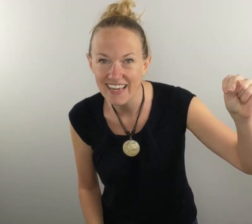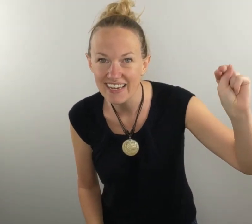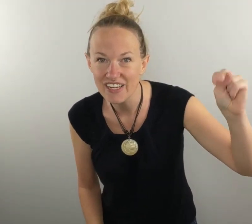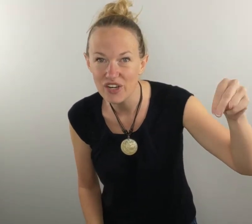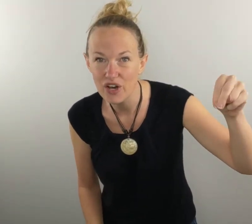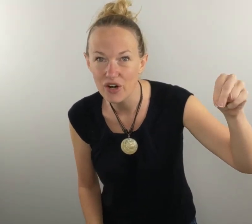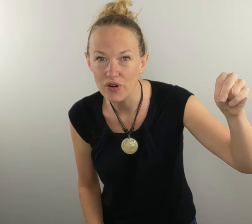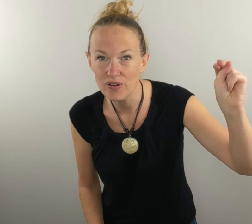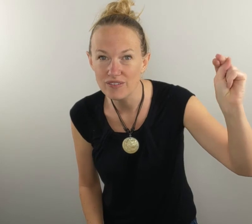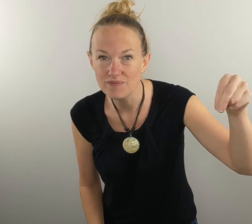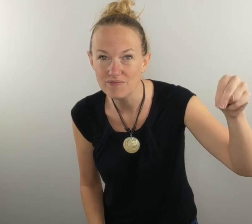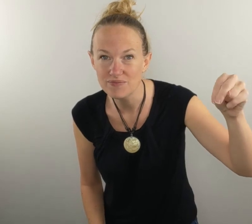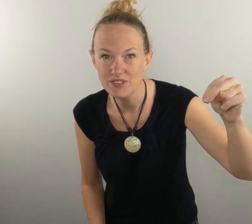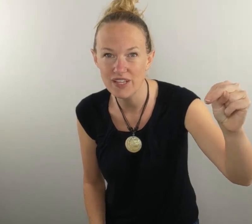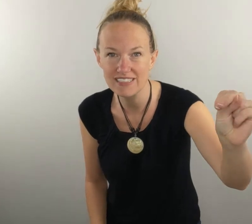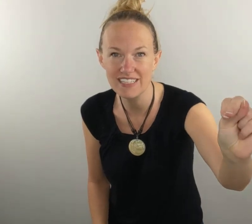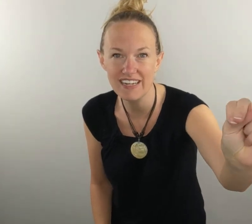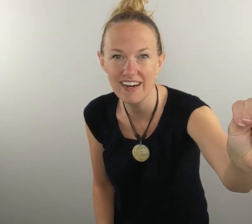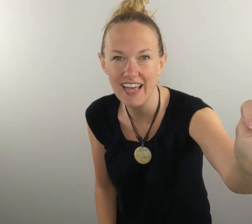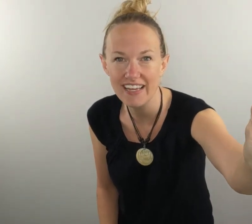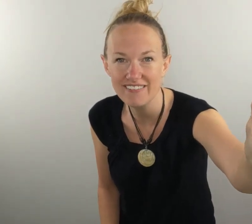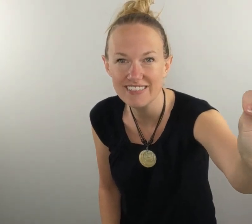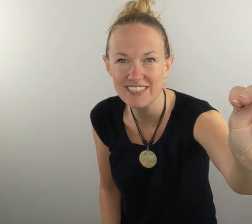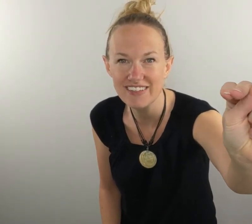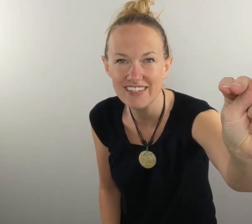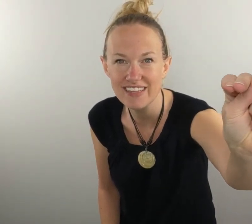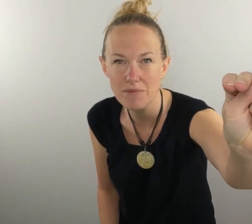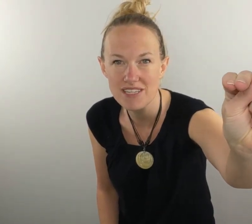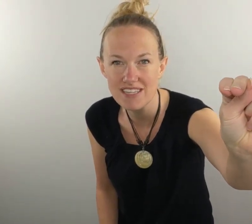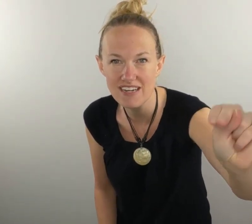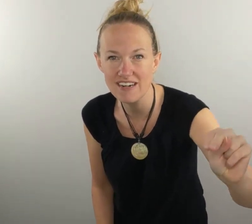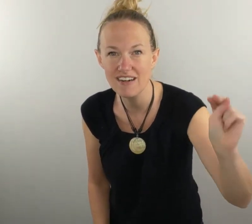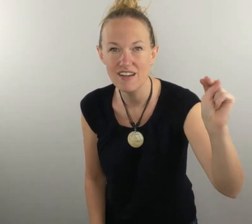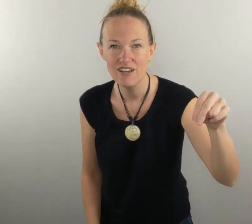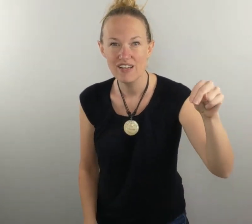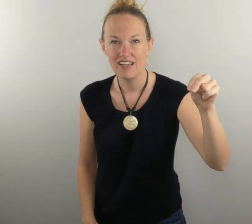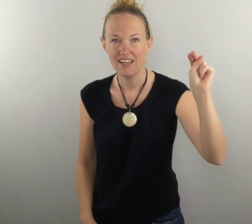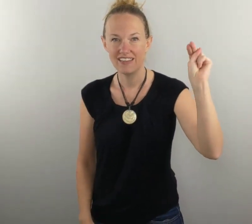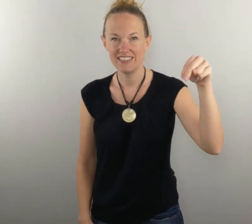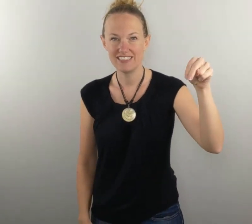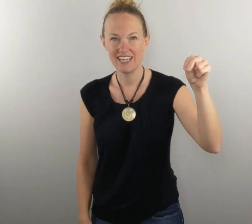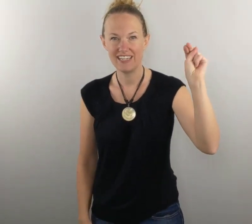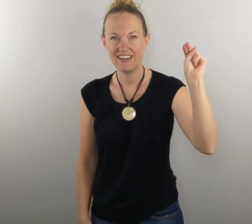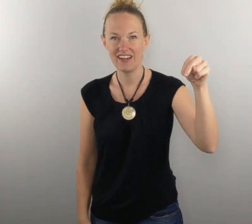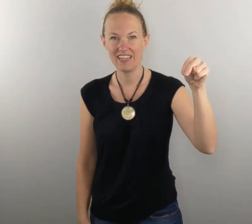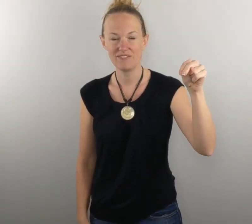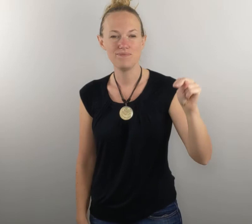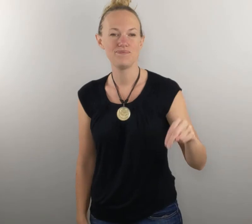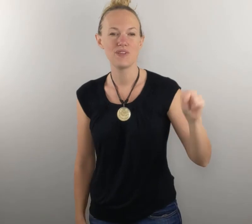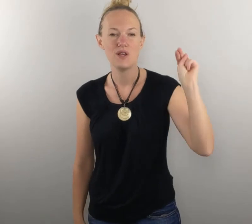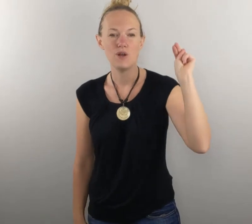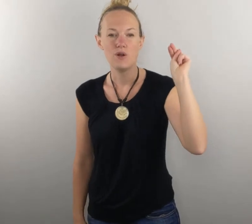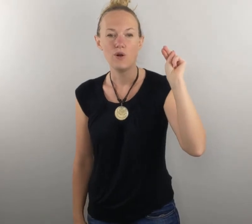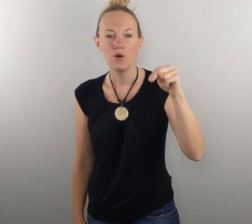Okay, no. So that's the letter N. We see where your thumb is there. And then just kind of knock it.